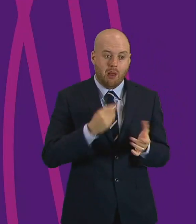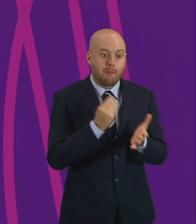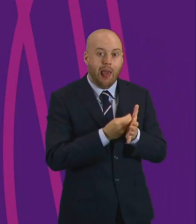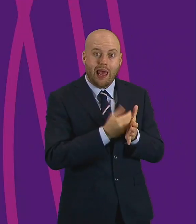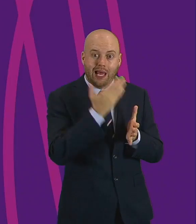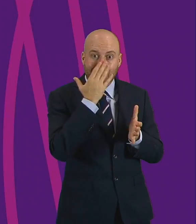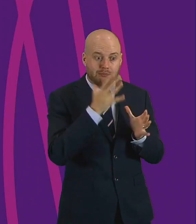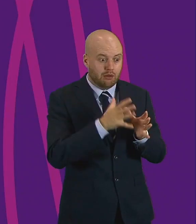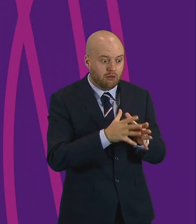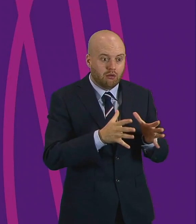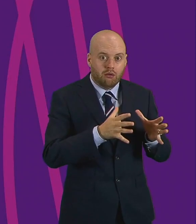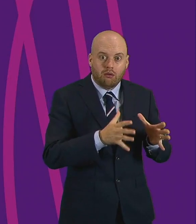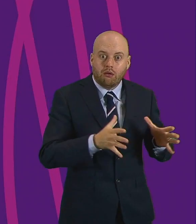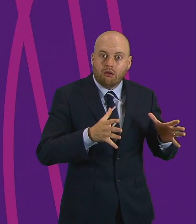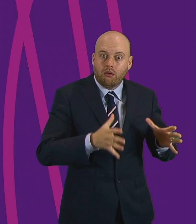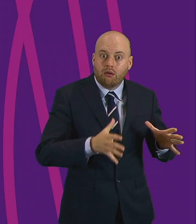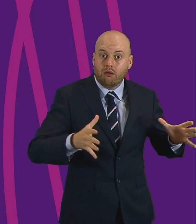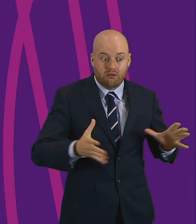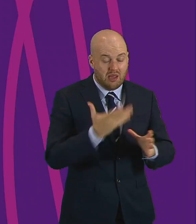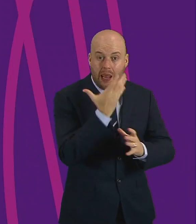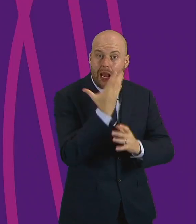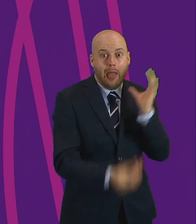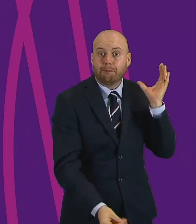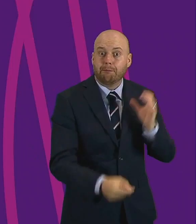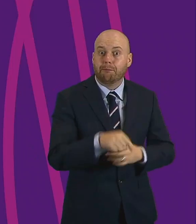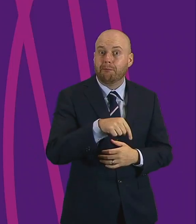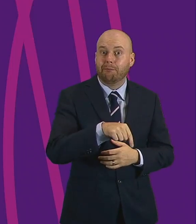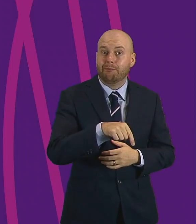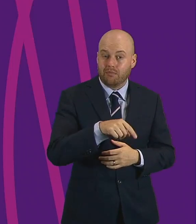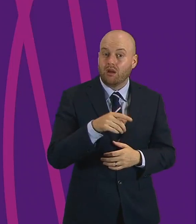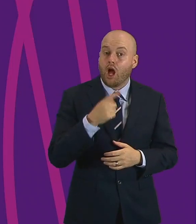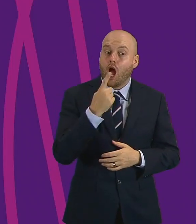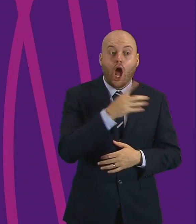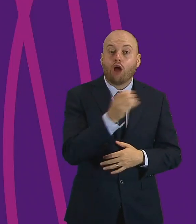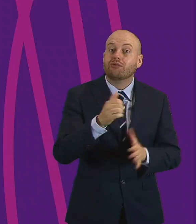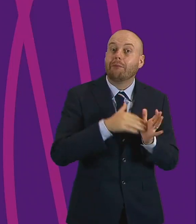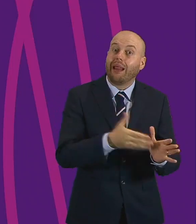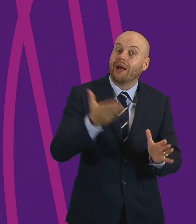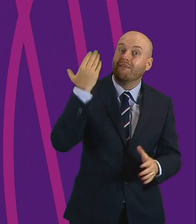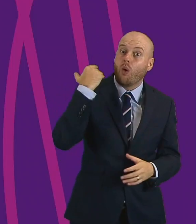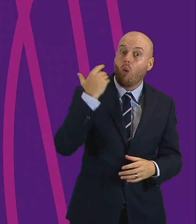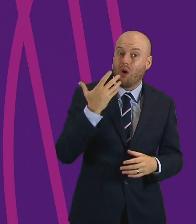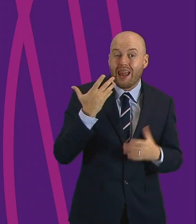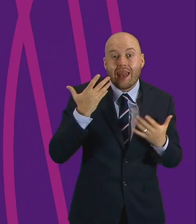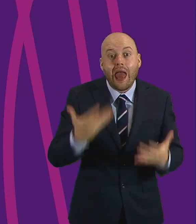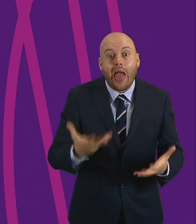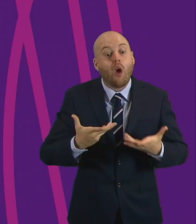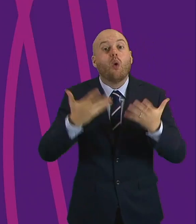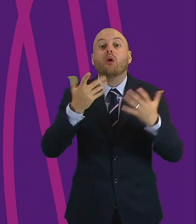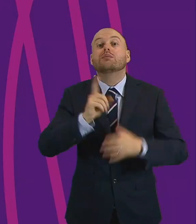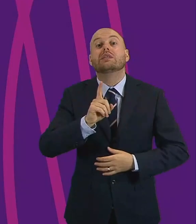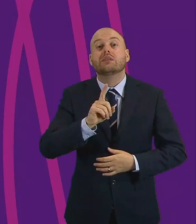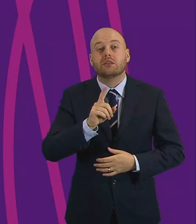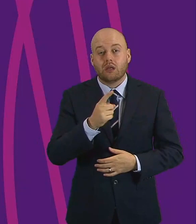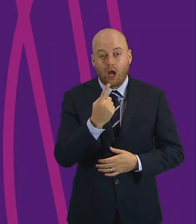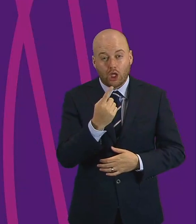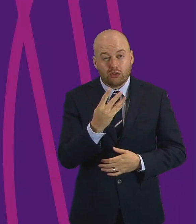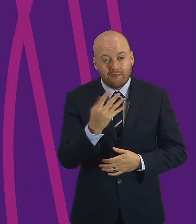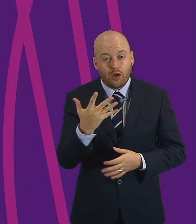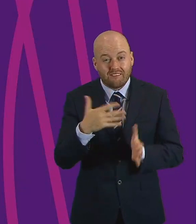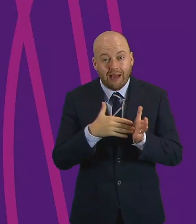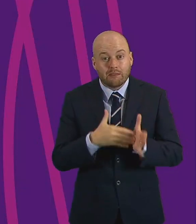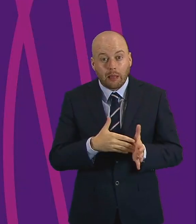£100 million gap has already ballooned to £145 million. Let's run through some